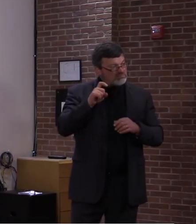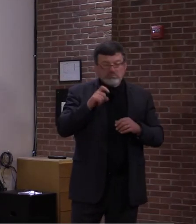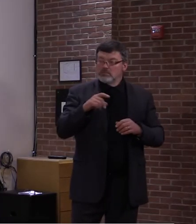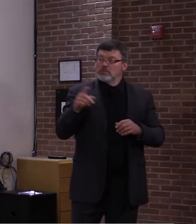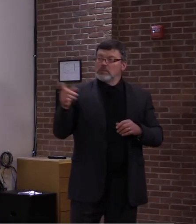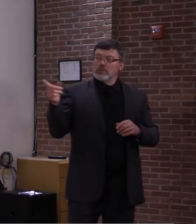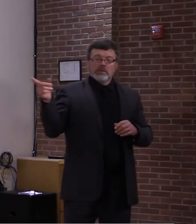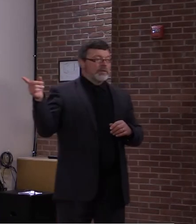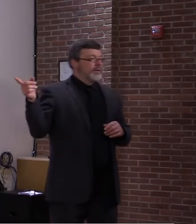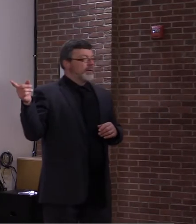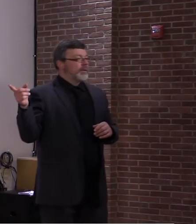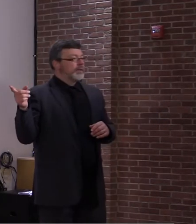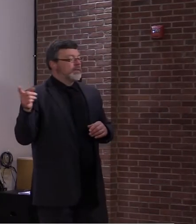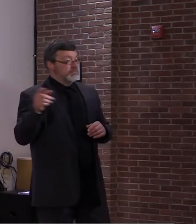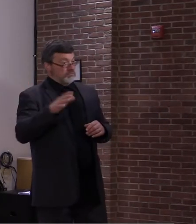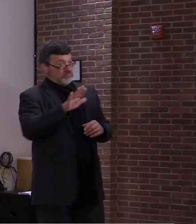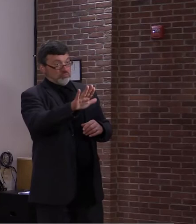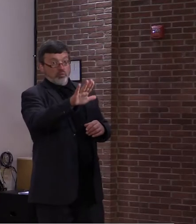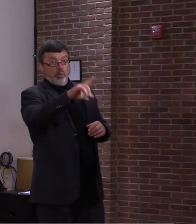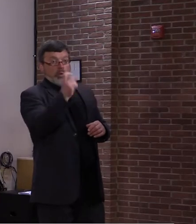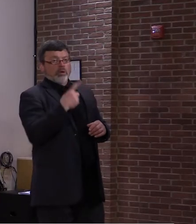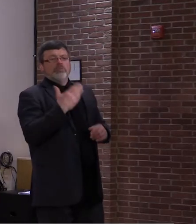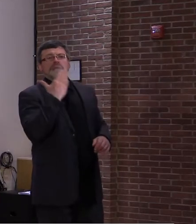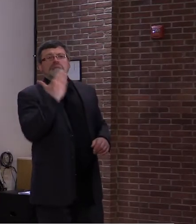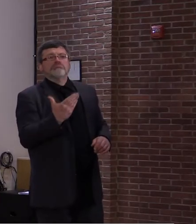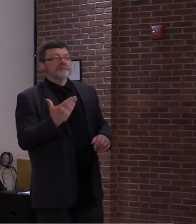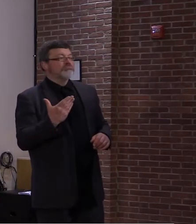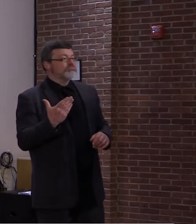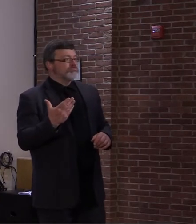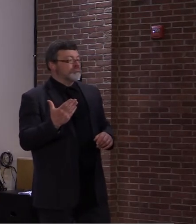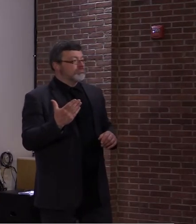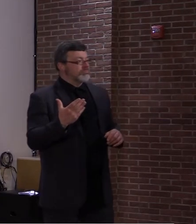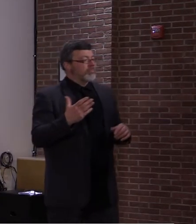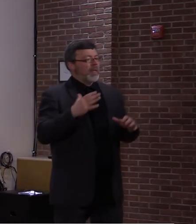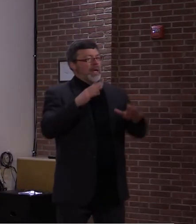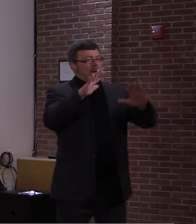question. So let's take a step back.